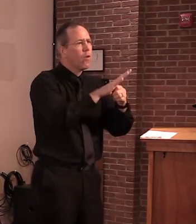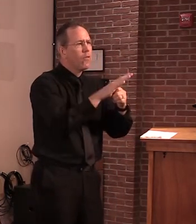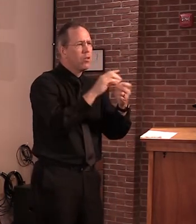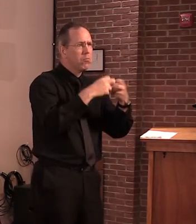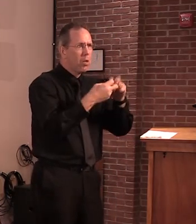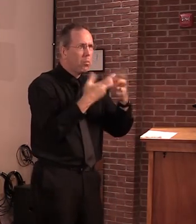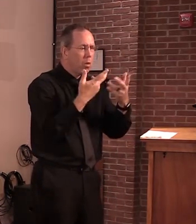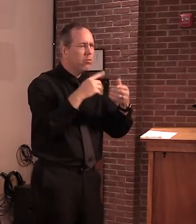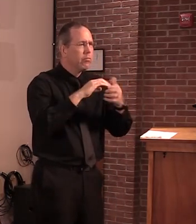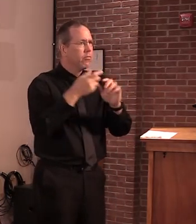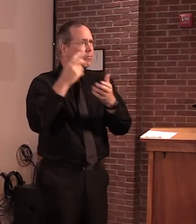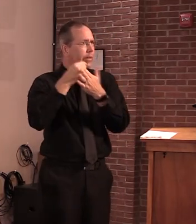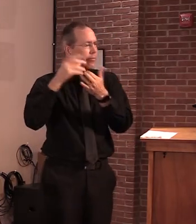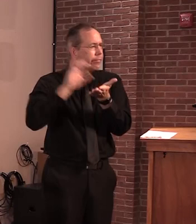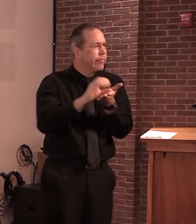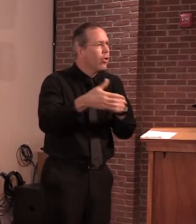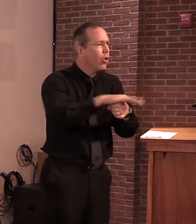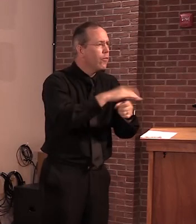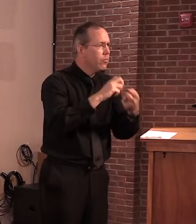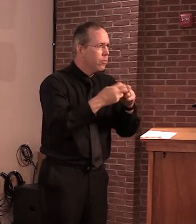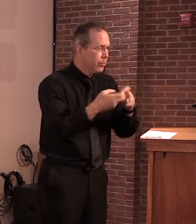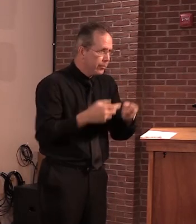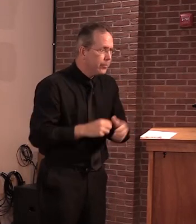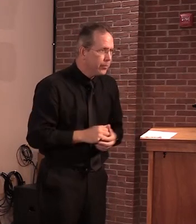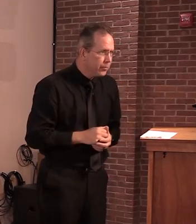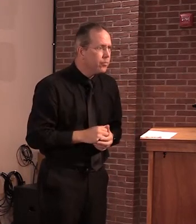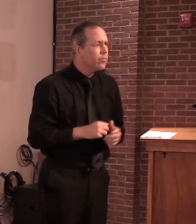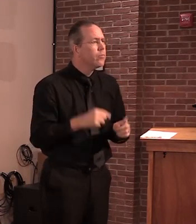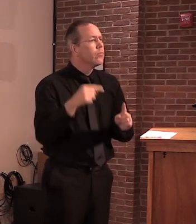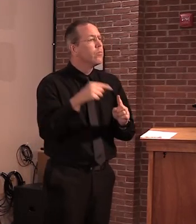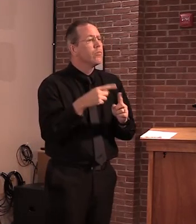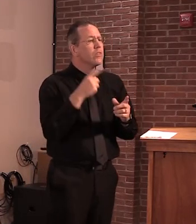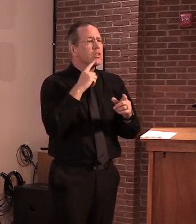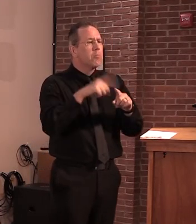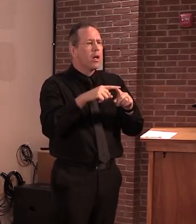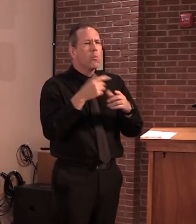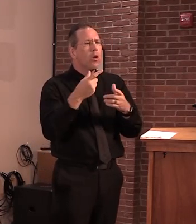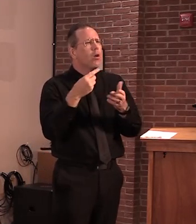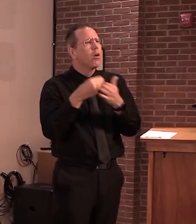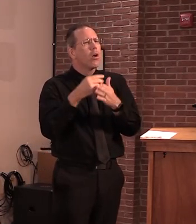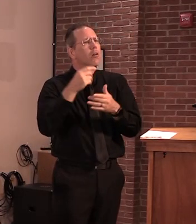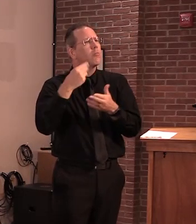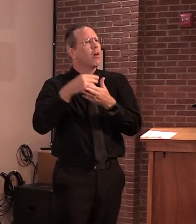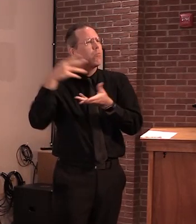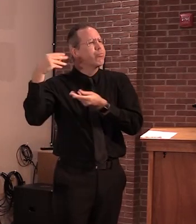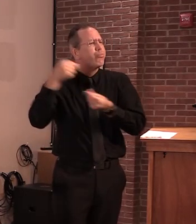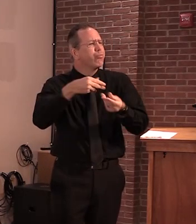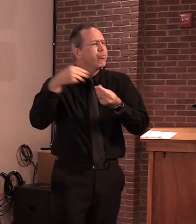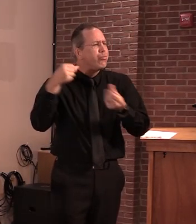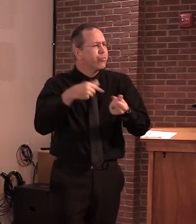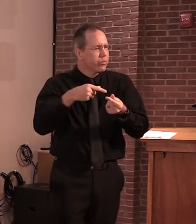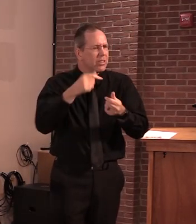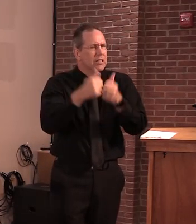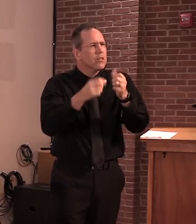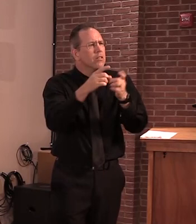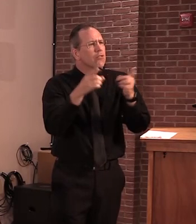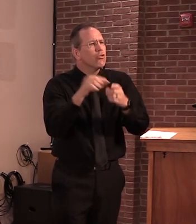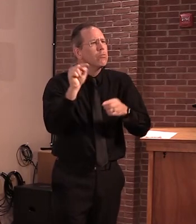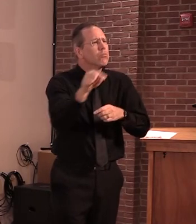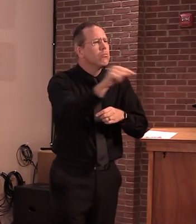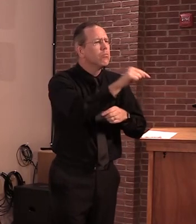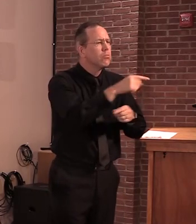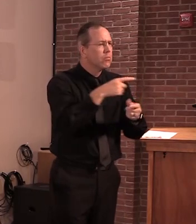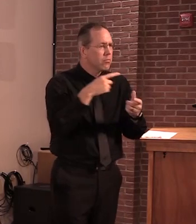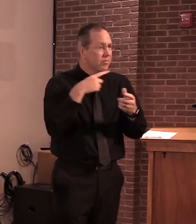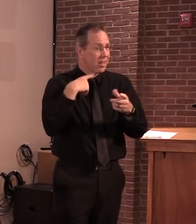going to be a question to a certain extent about cash flow for districts in the summer. The ESSER application has gone live. That was delayed a bit